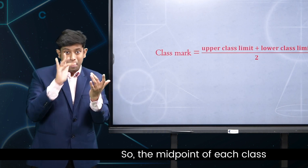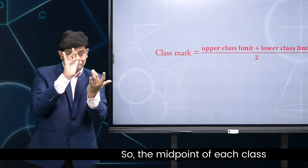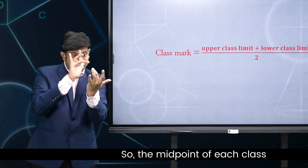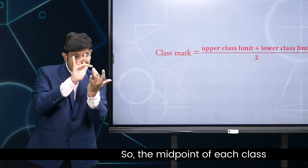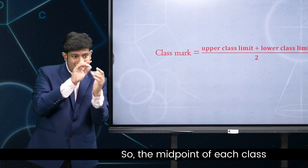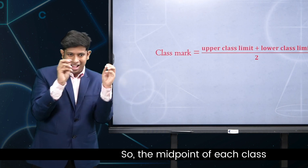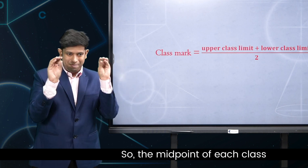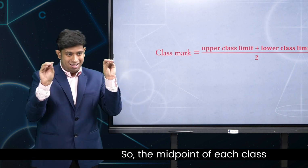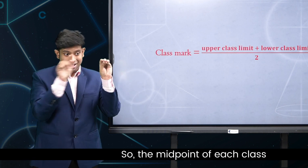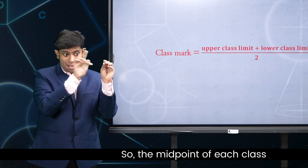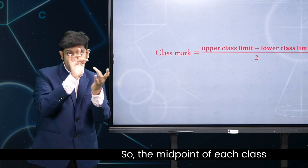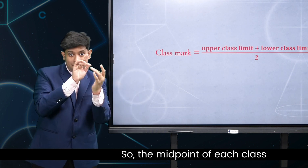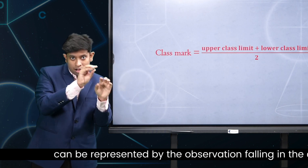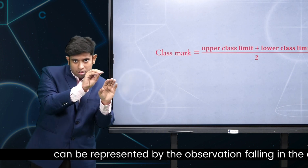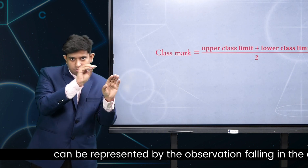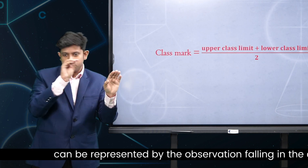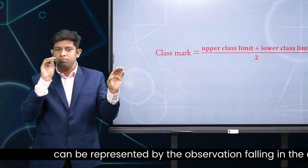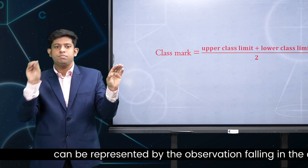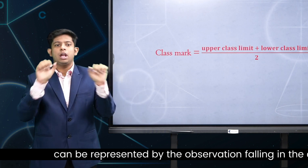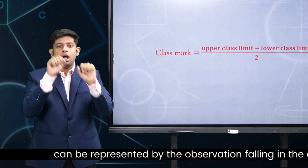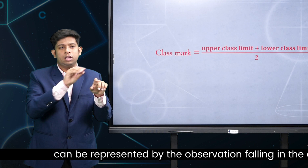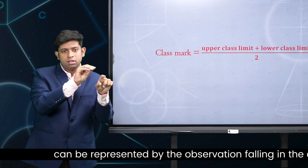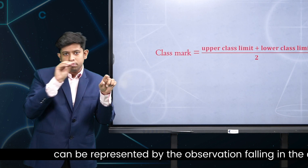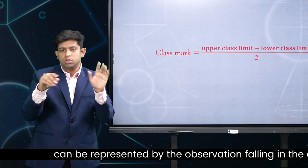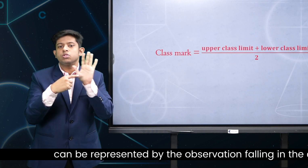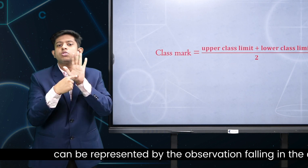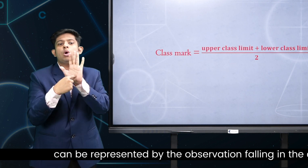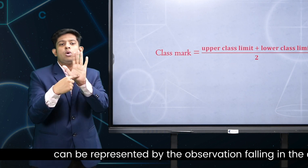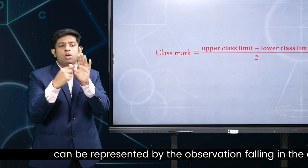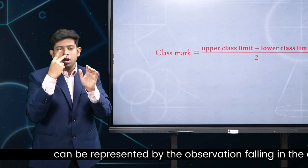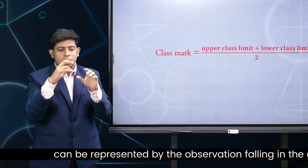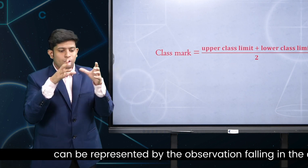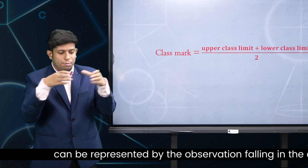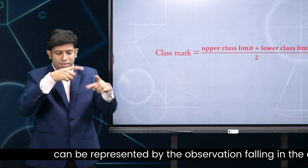So, the midpoint of each class can be represented by the observation falling in the class.